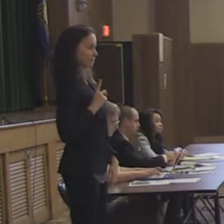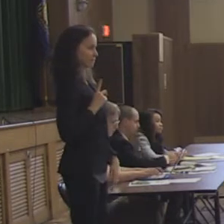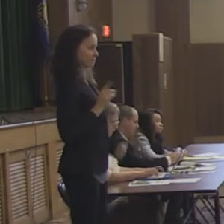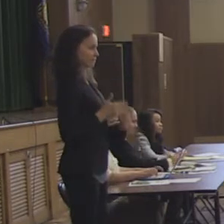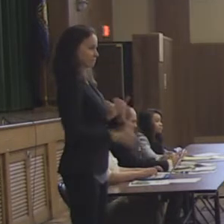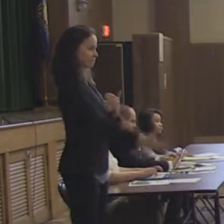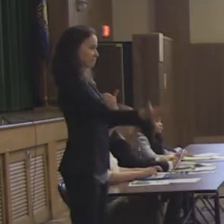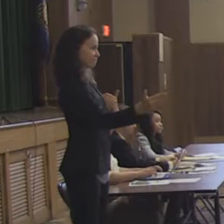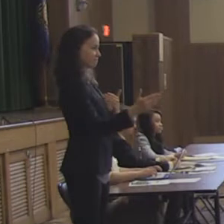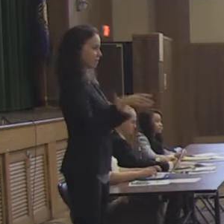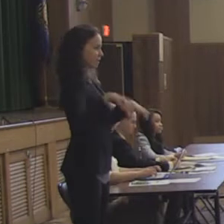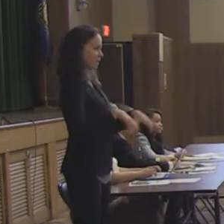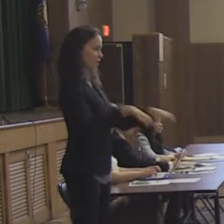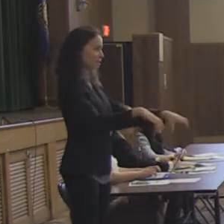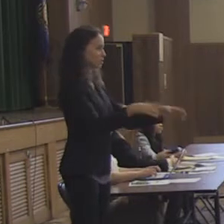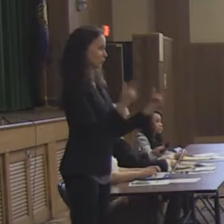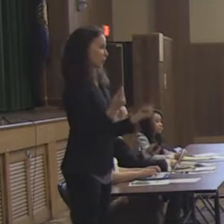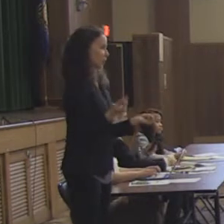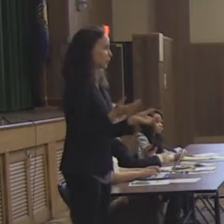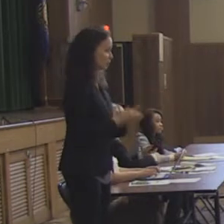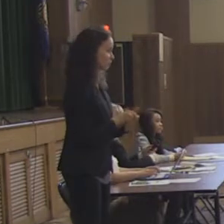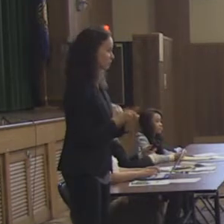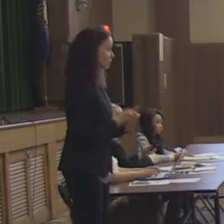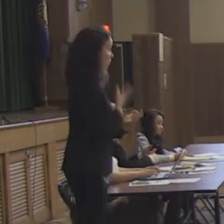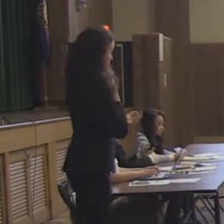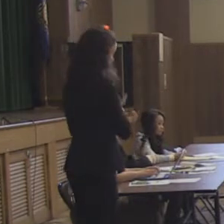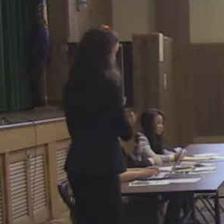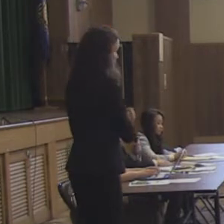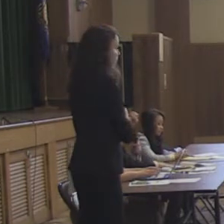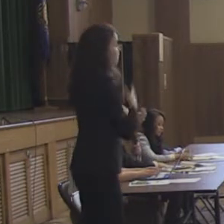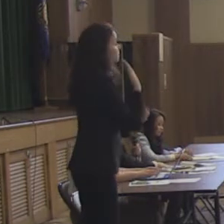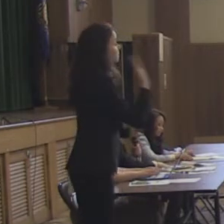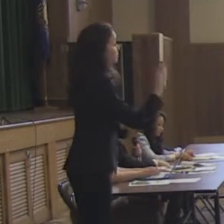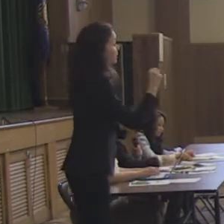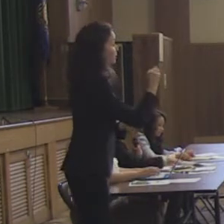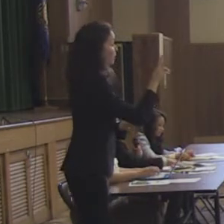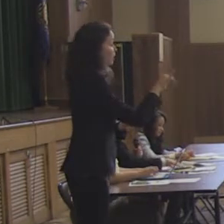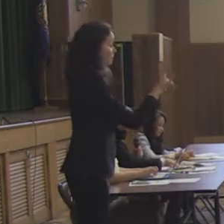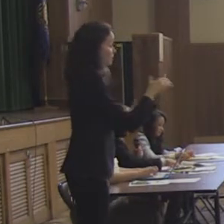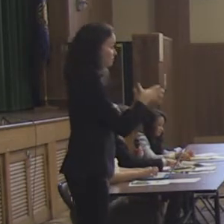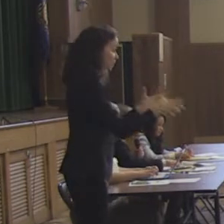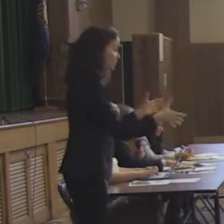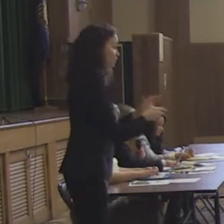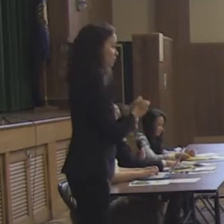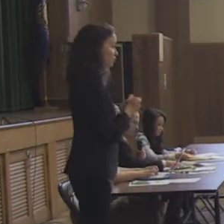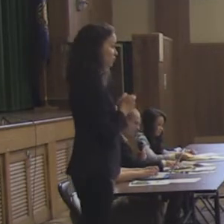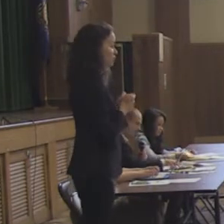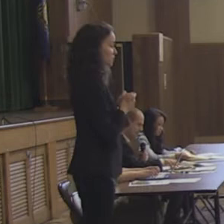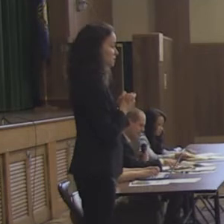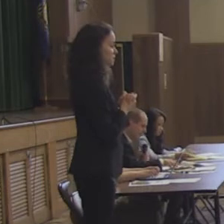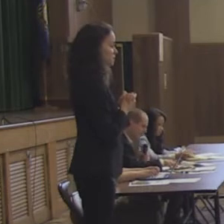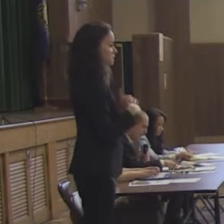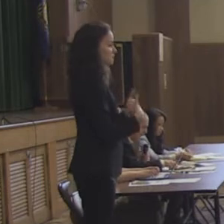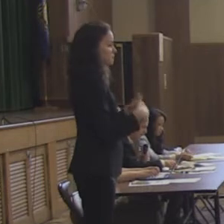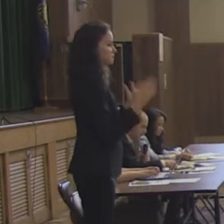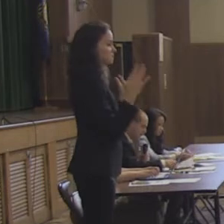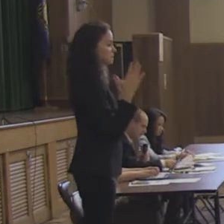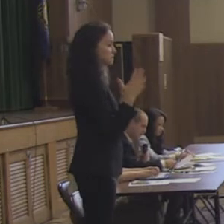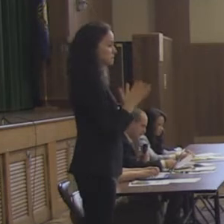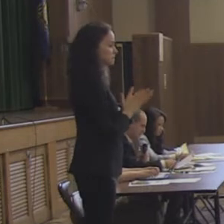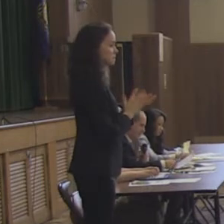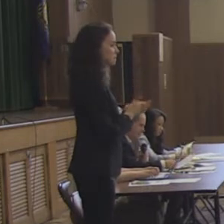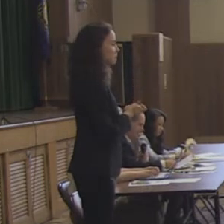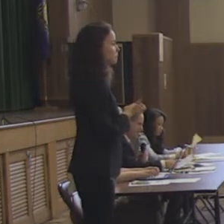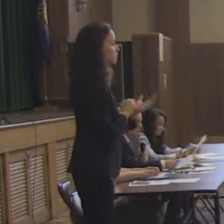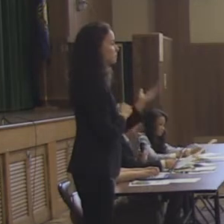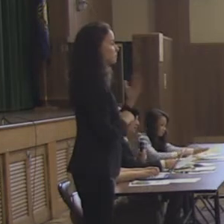meeting. Right. Thank you. Thank you. Thank you very much. And